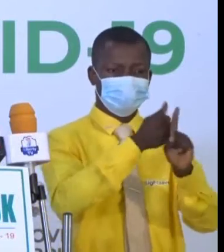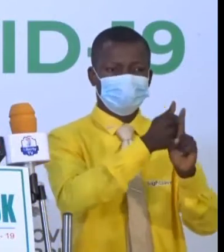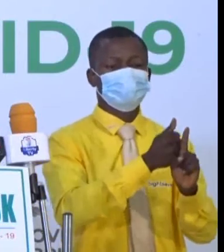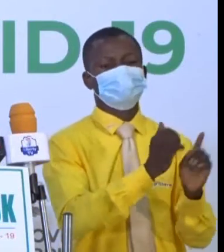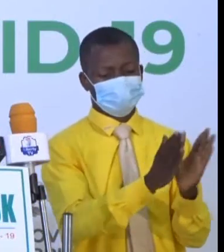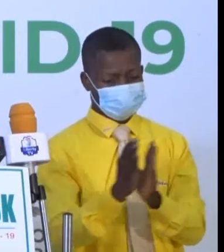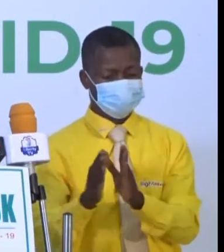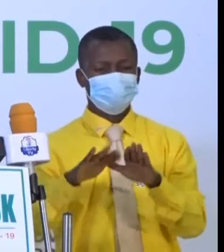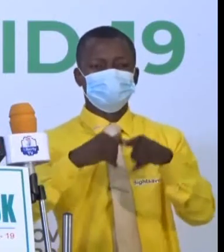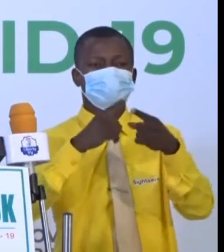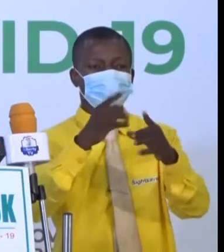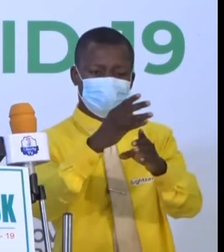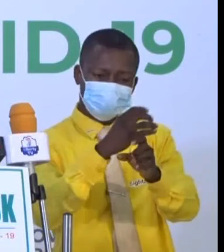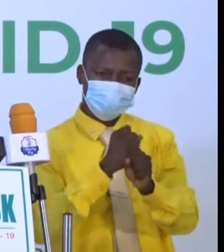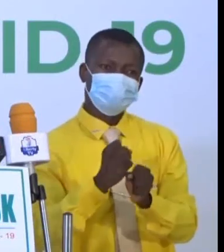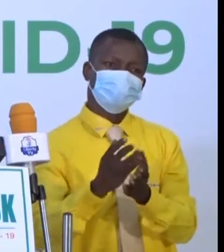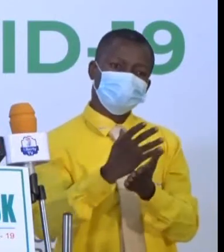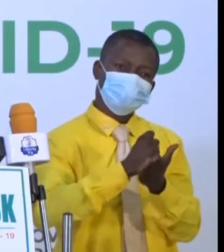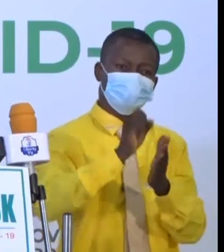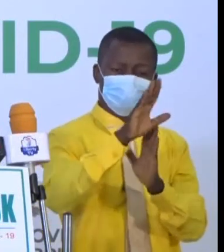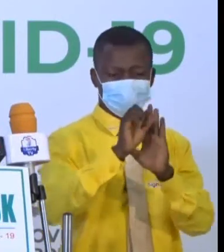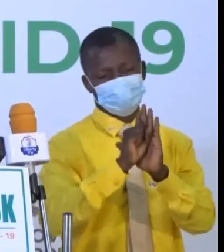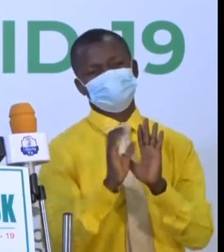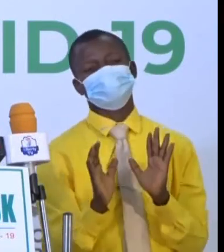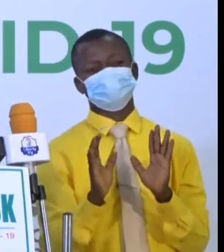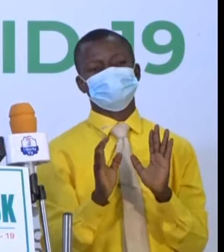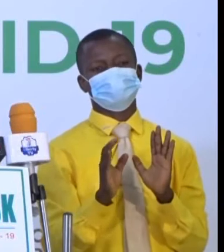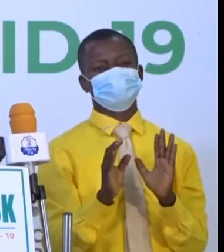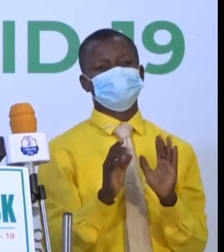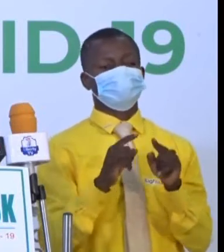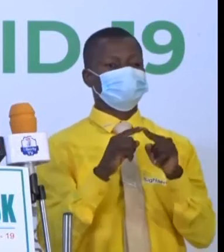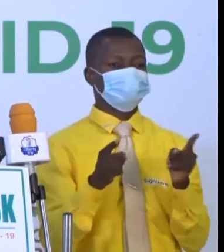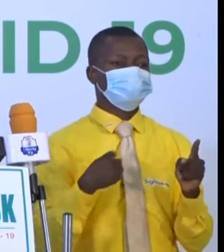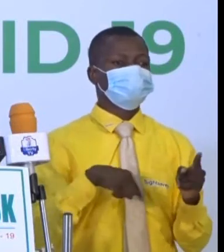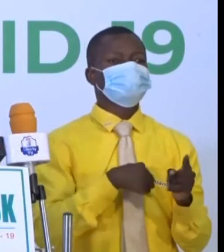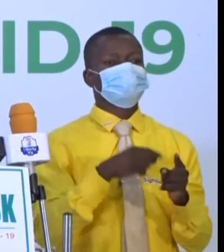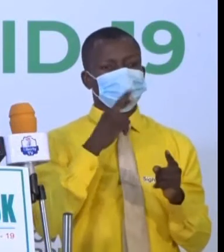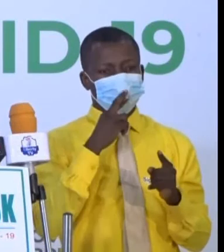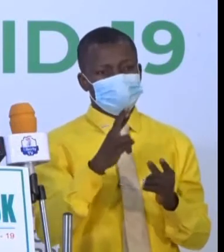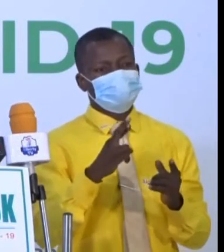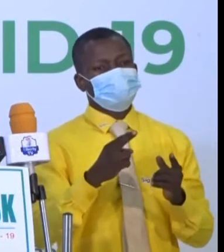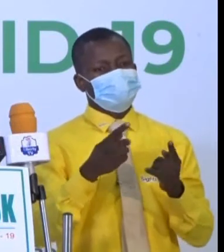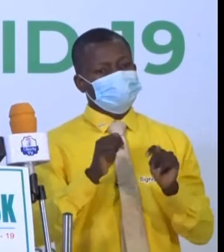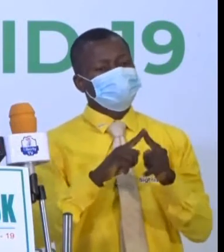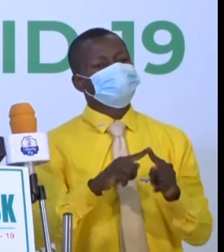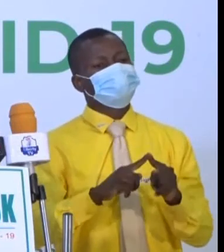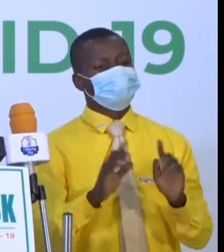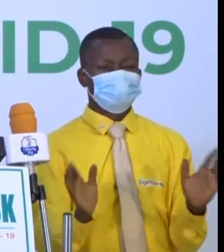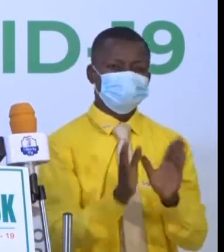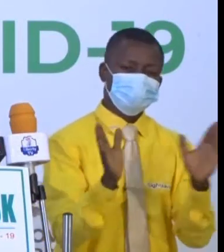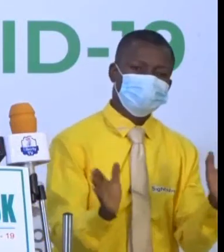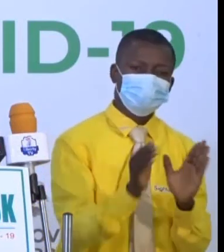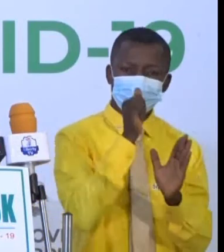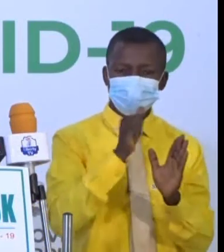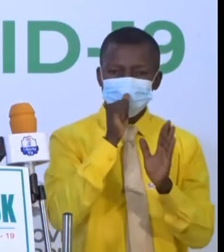to be collected from you. But we are really encouraging private